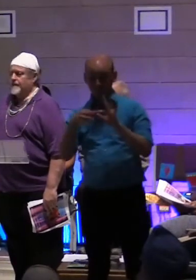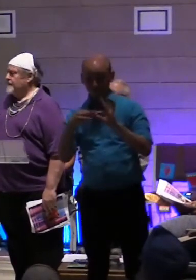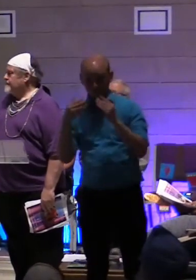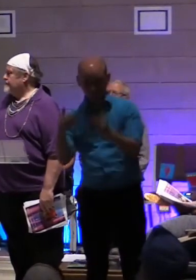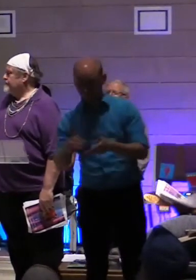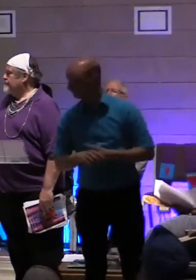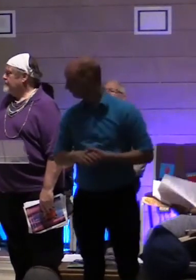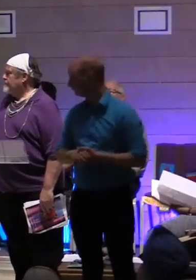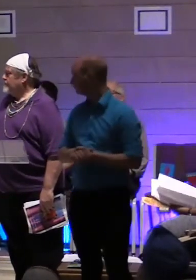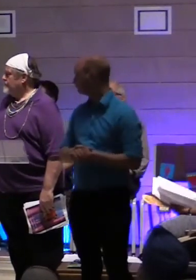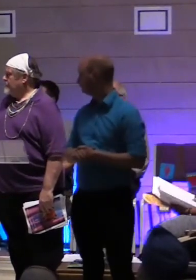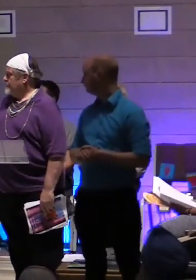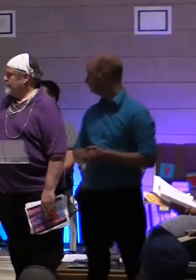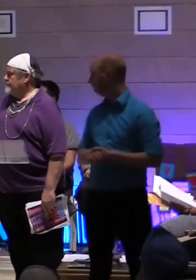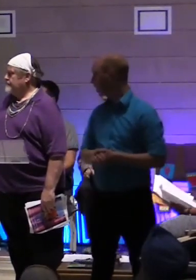so.